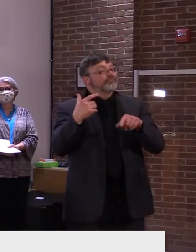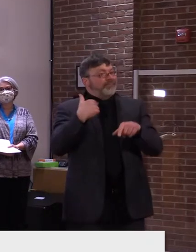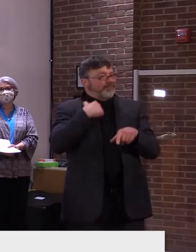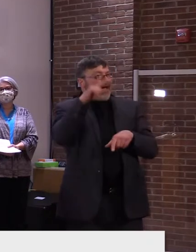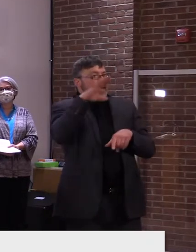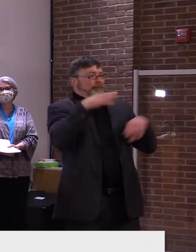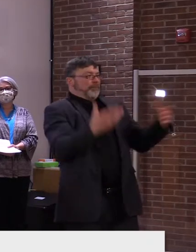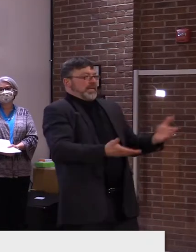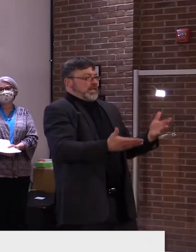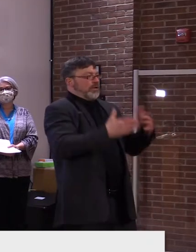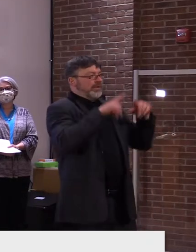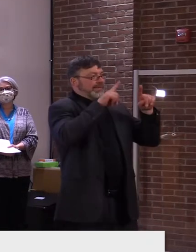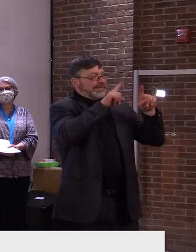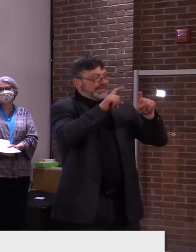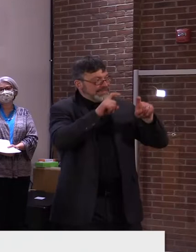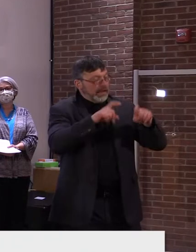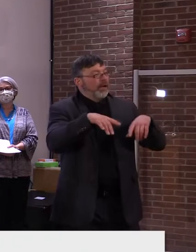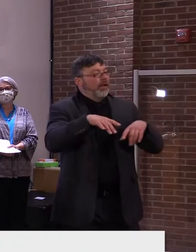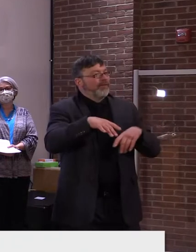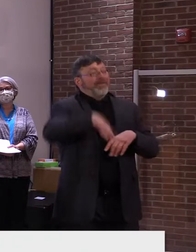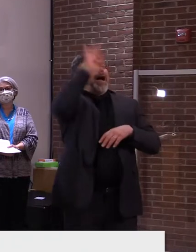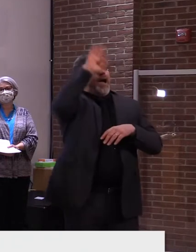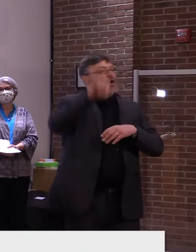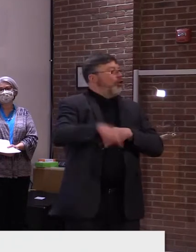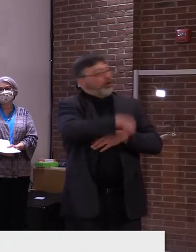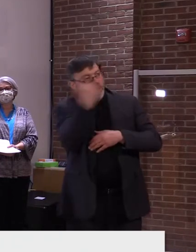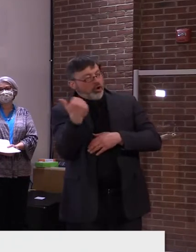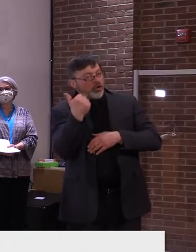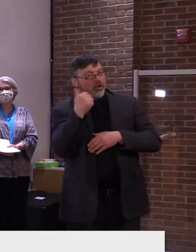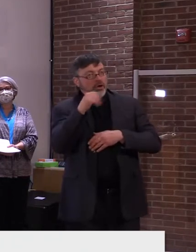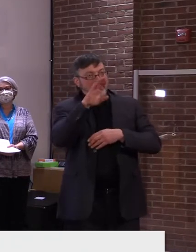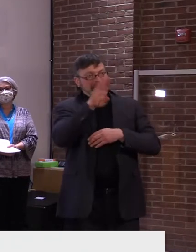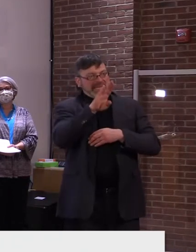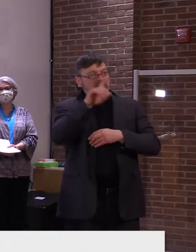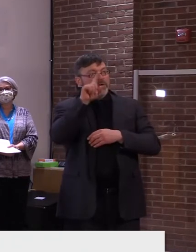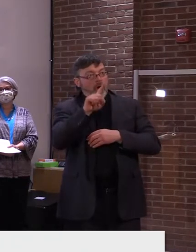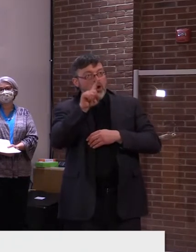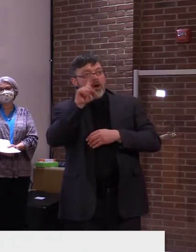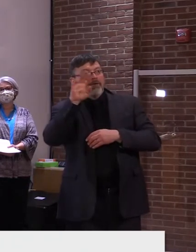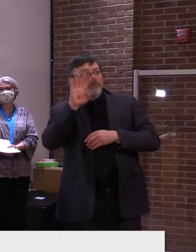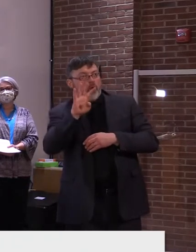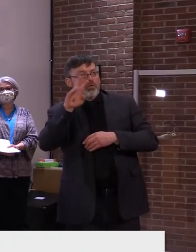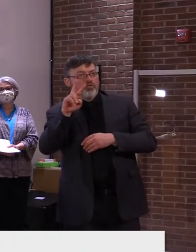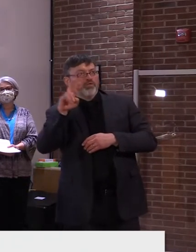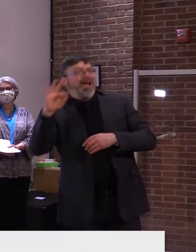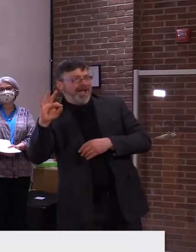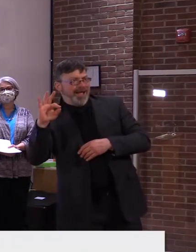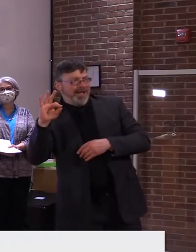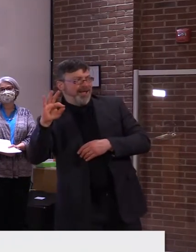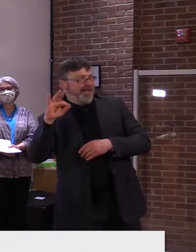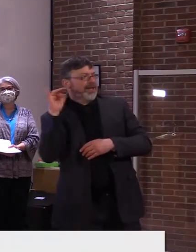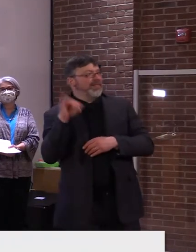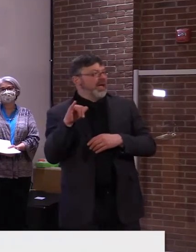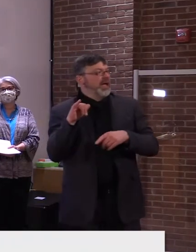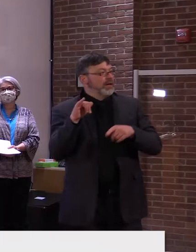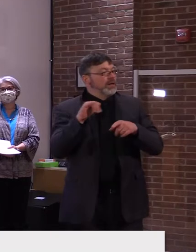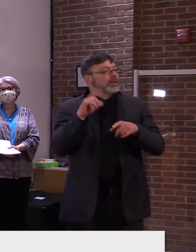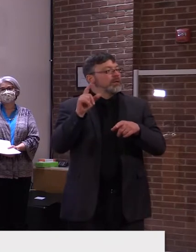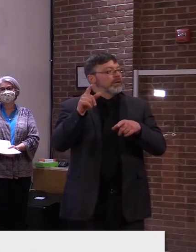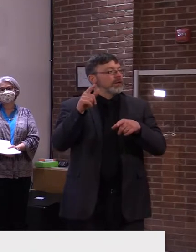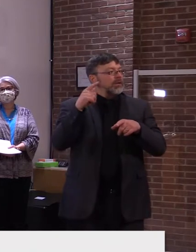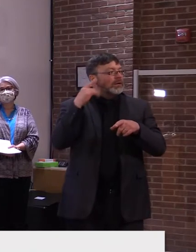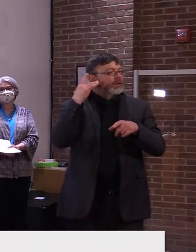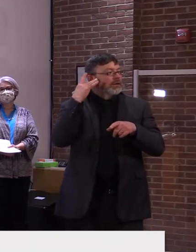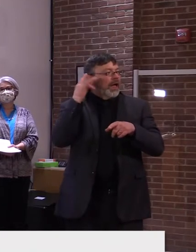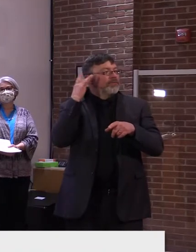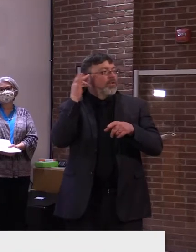first identified in California. We have found the newer variant in 3 specimens. This variant is